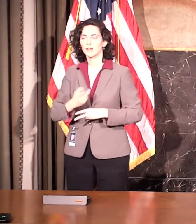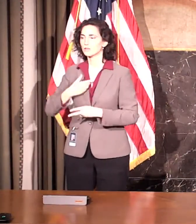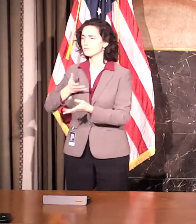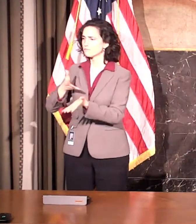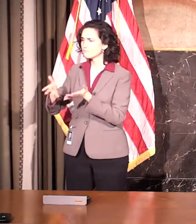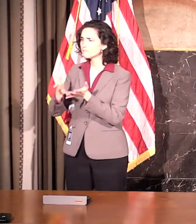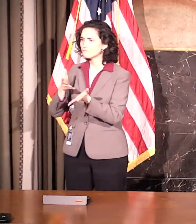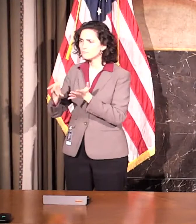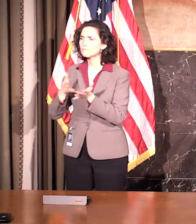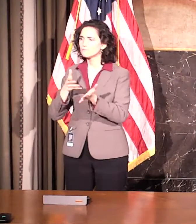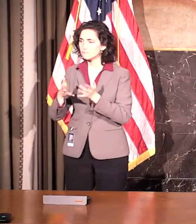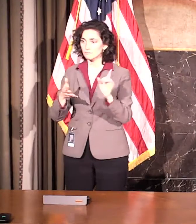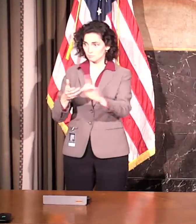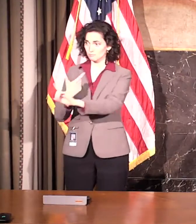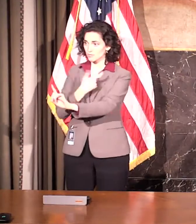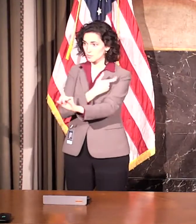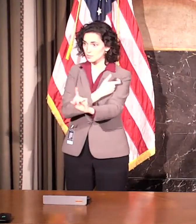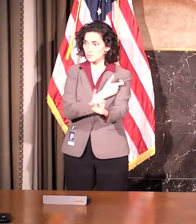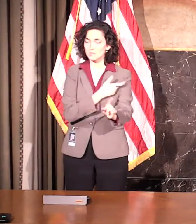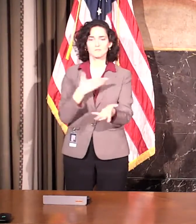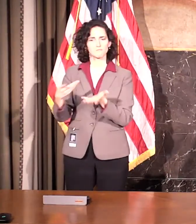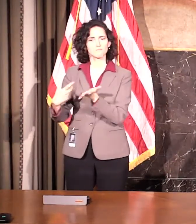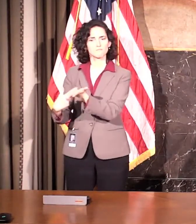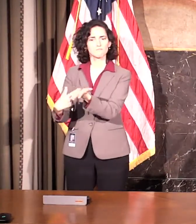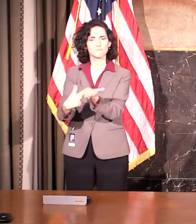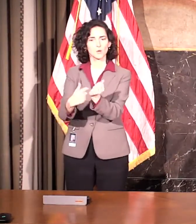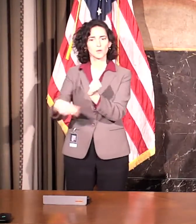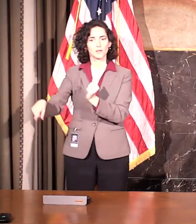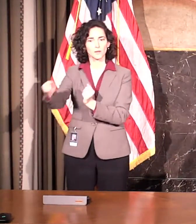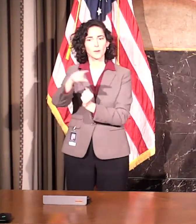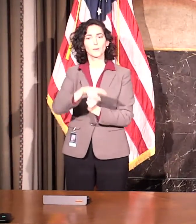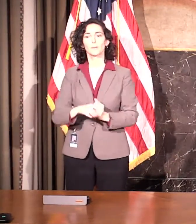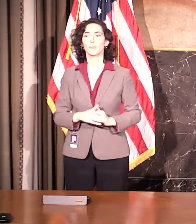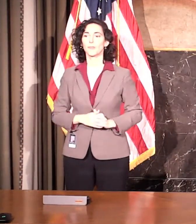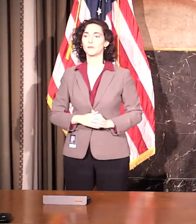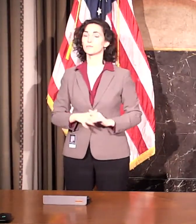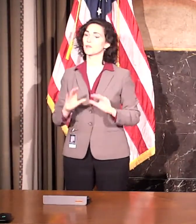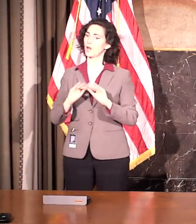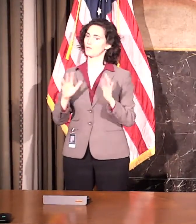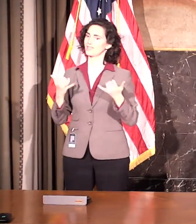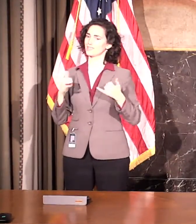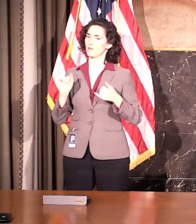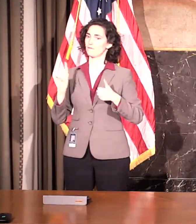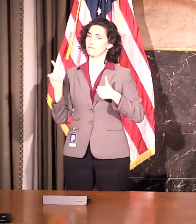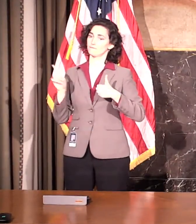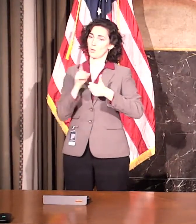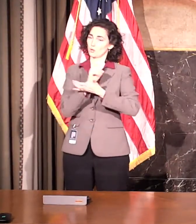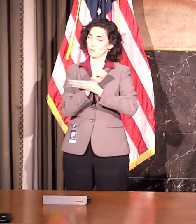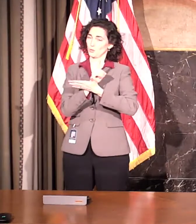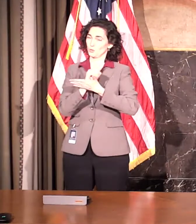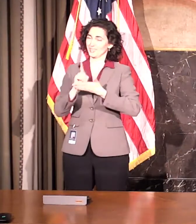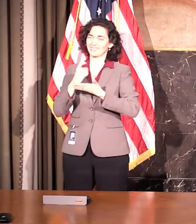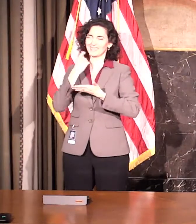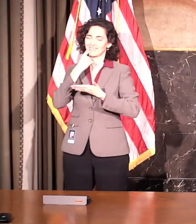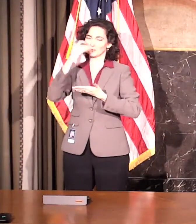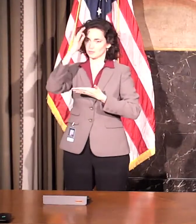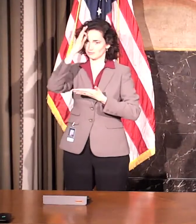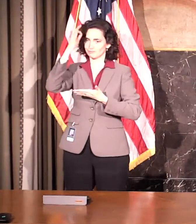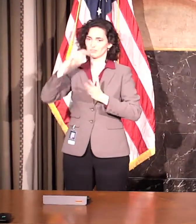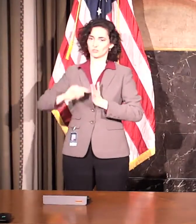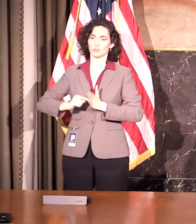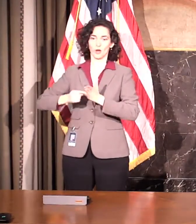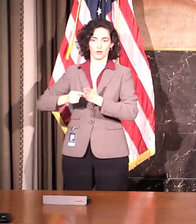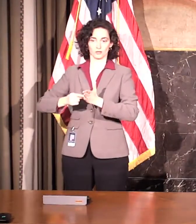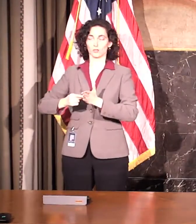were receiving their vaccinations. Obviously, we're still in week one, and we're working with the hospitals to get